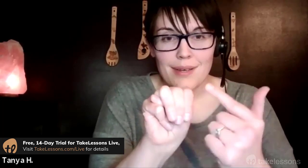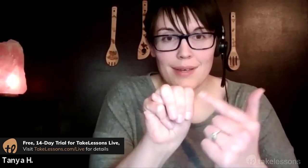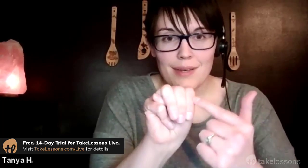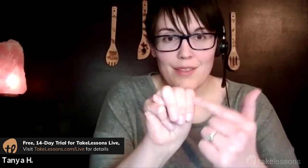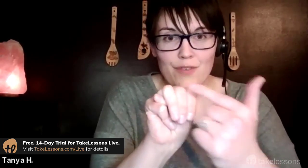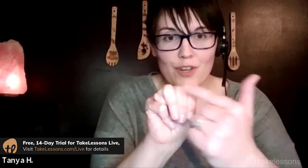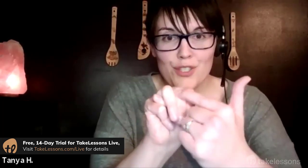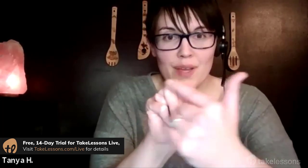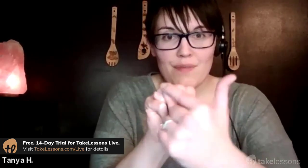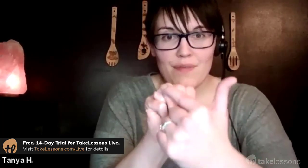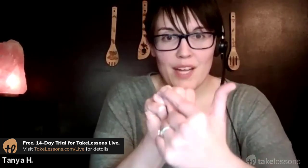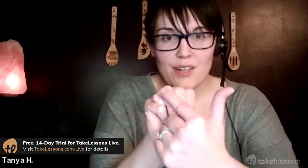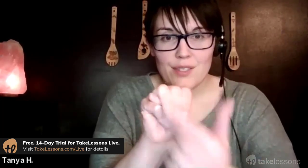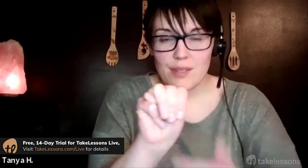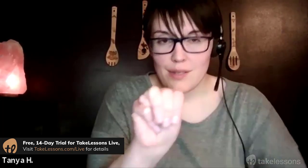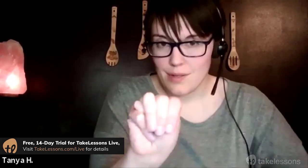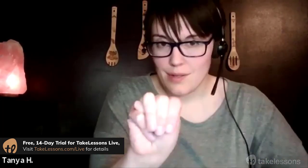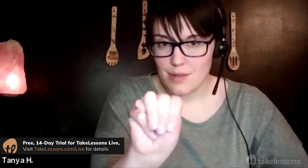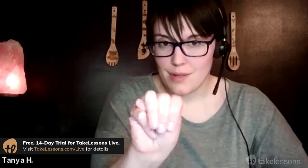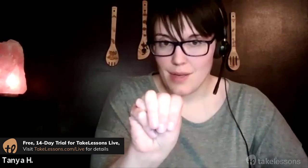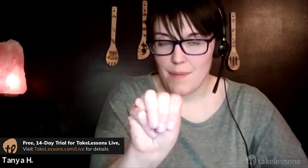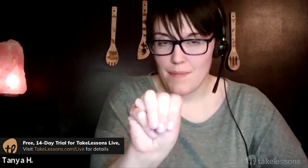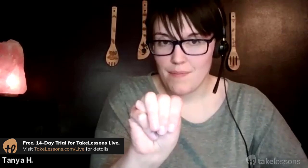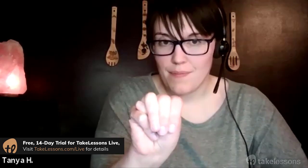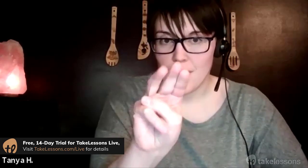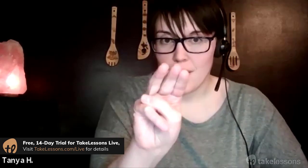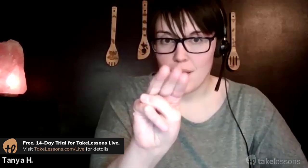The first three fingers. Yep.